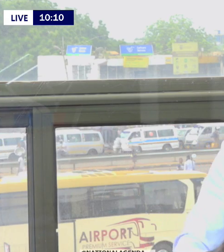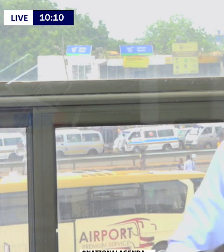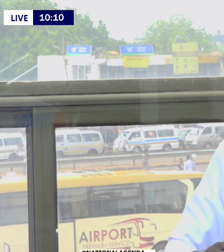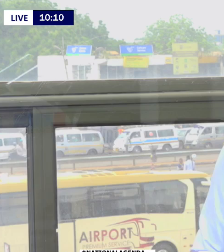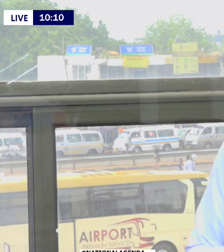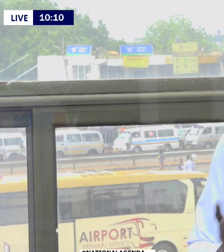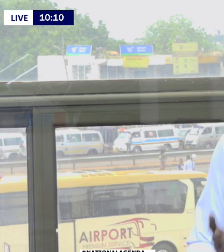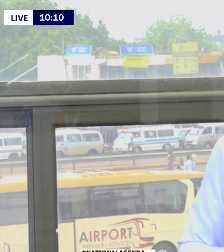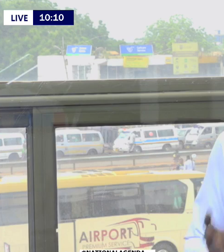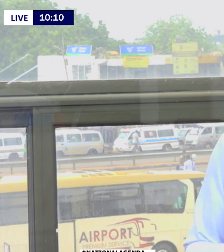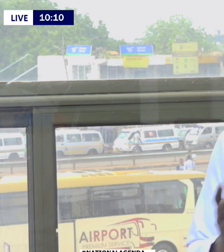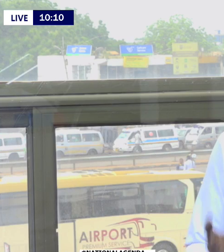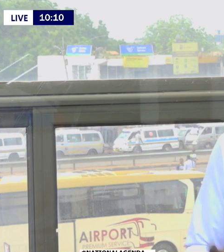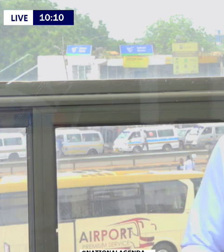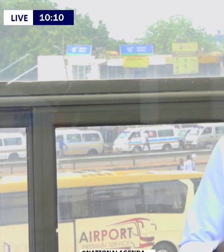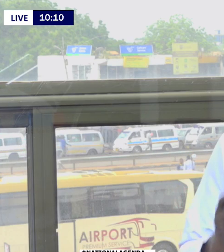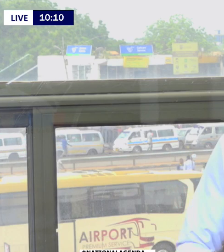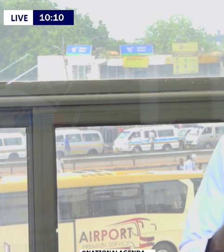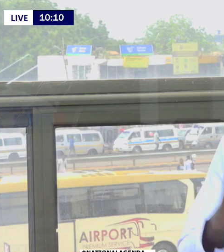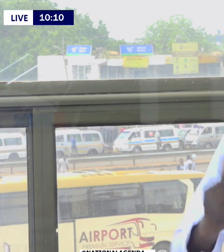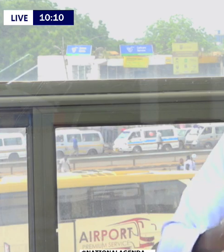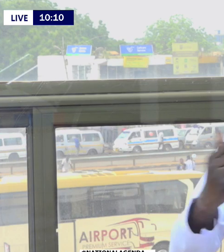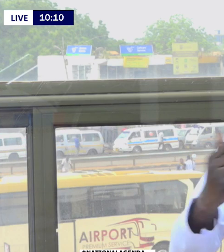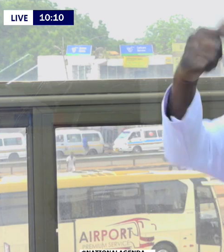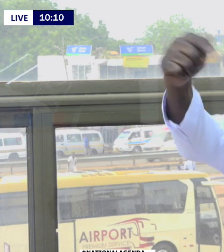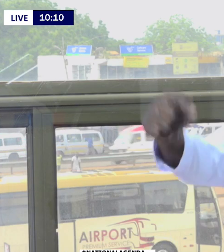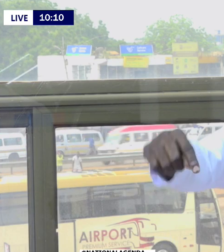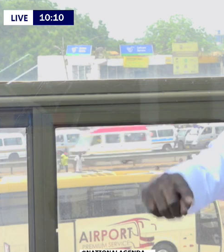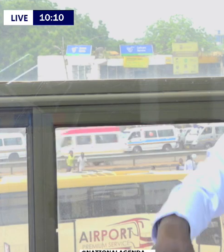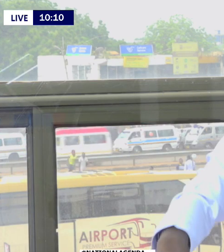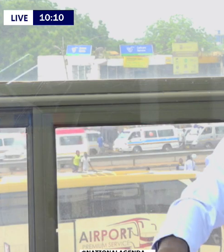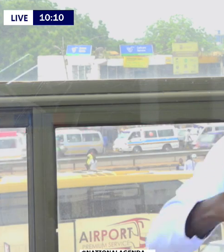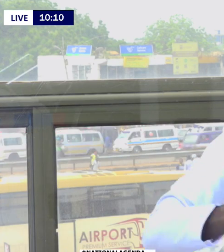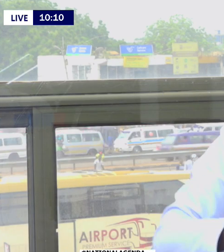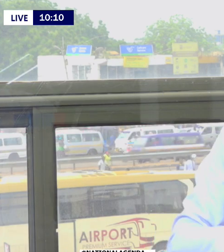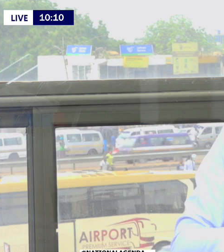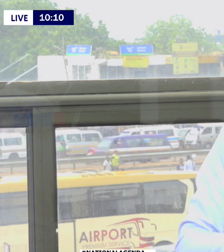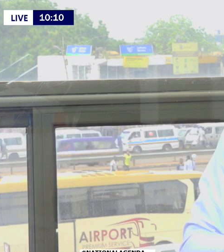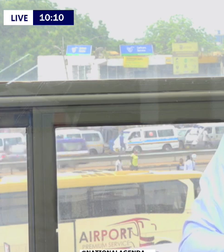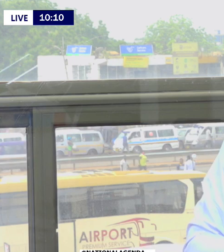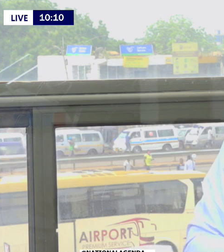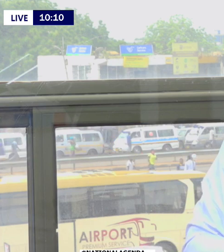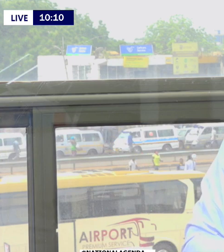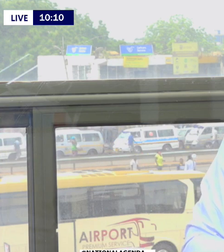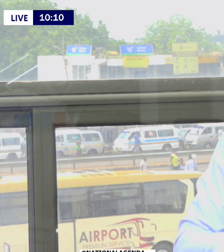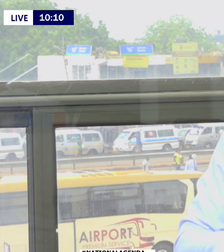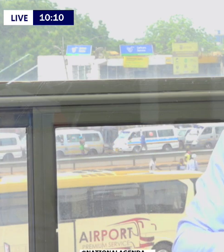akwan mu ani ahoboa ese say ye boa a ye di beko akwakoto sa aba 7th december no ye sha ase ne